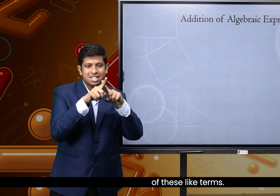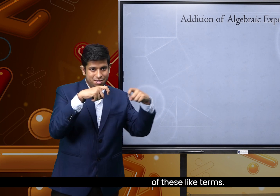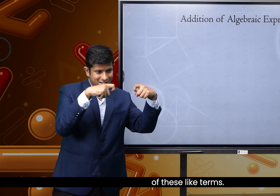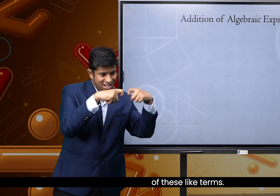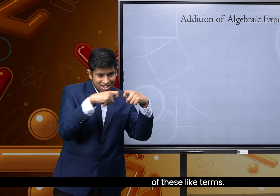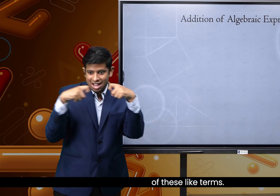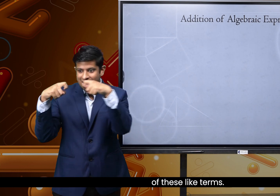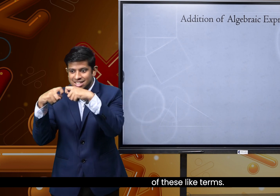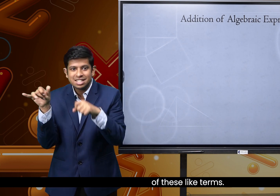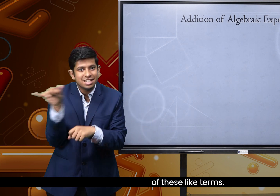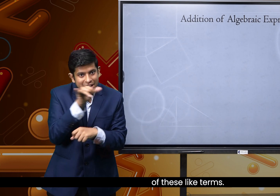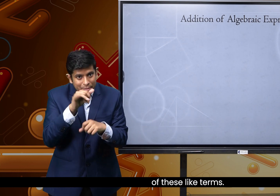terms.